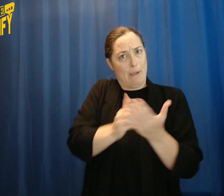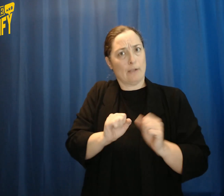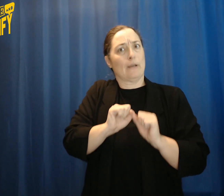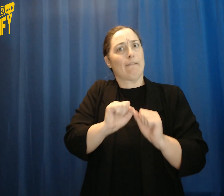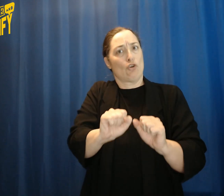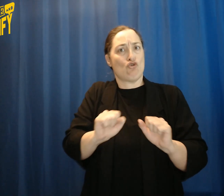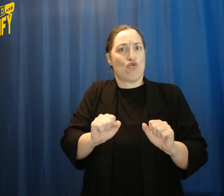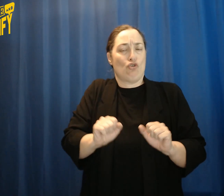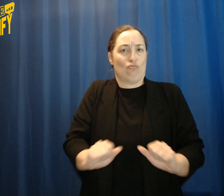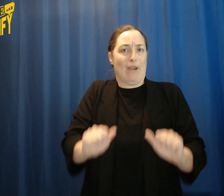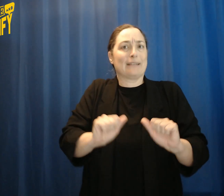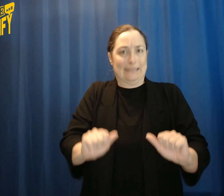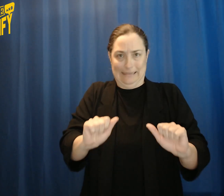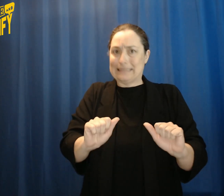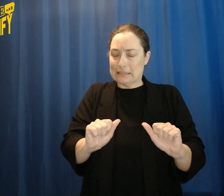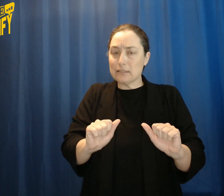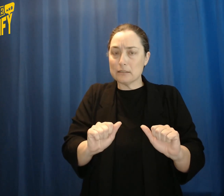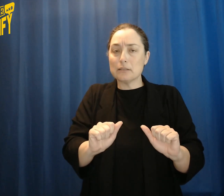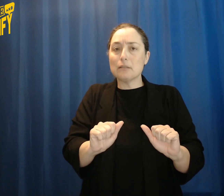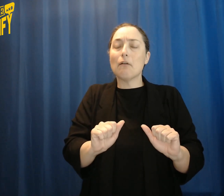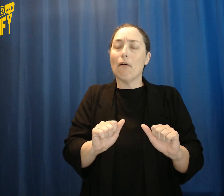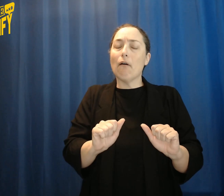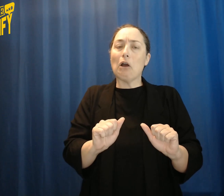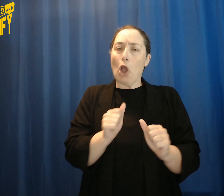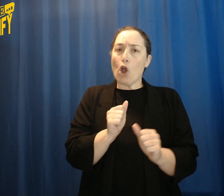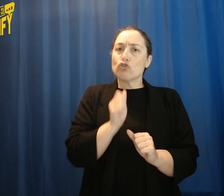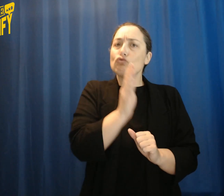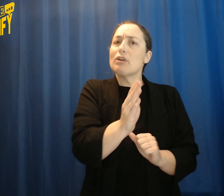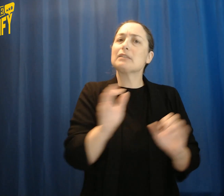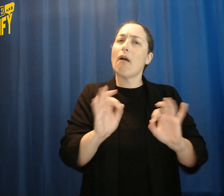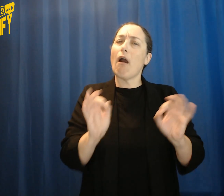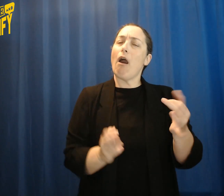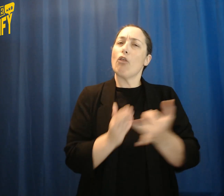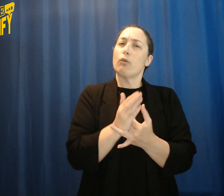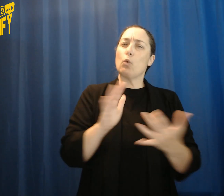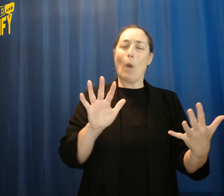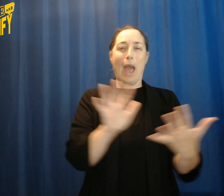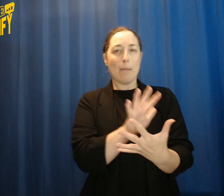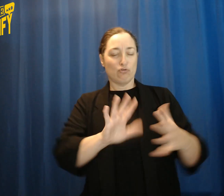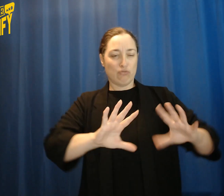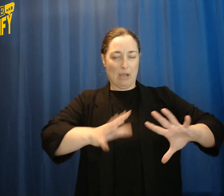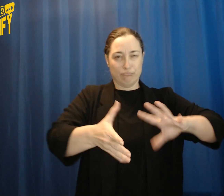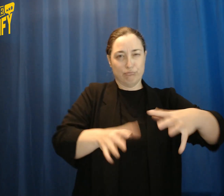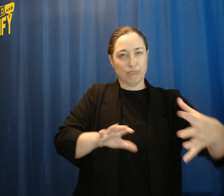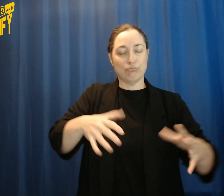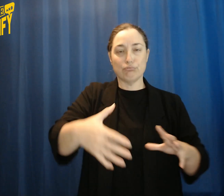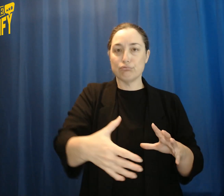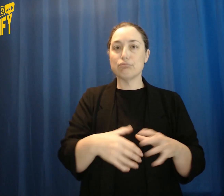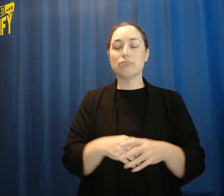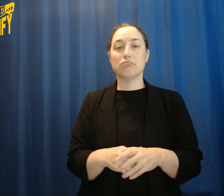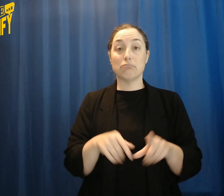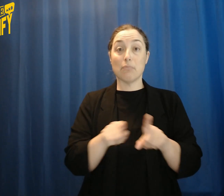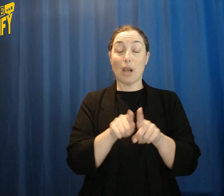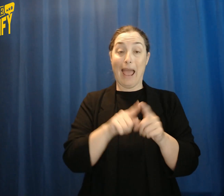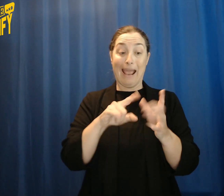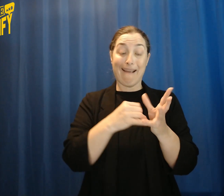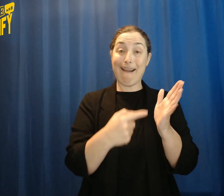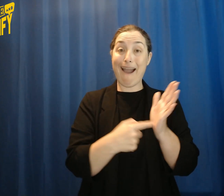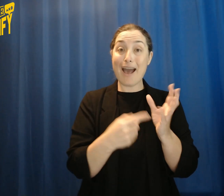than showing it directly, she explores it through abstract forms and materials like casting metals, recycled plastics,